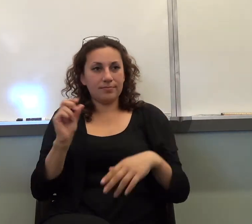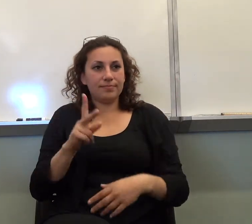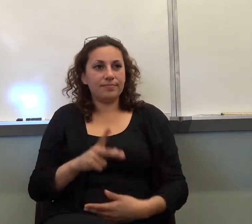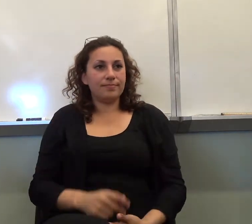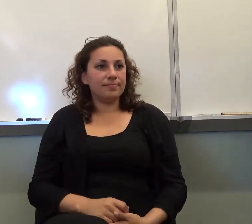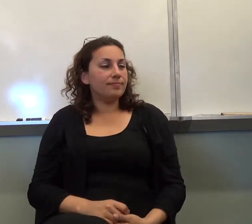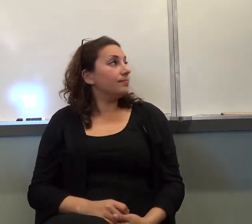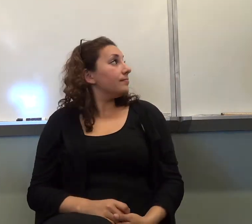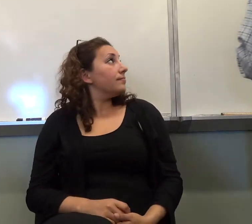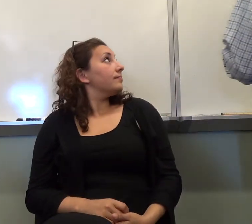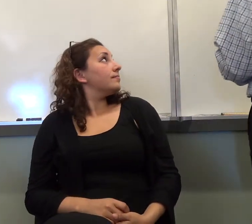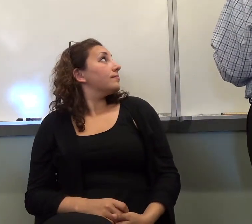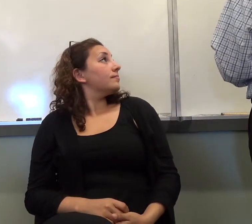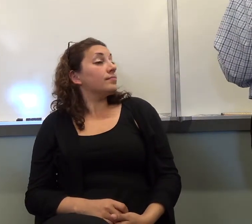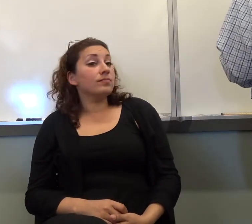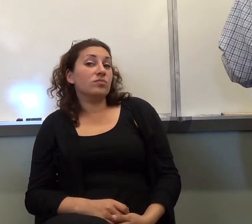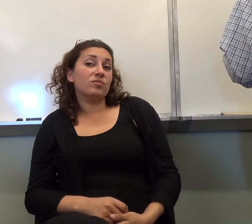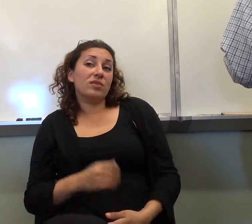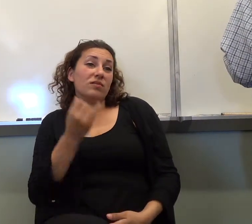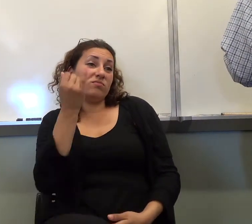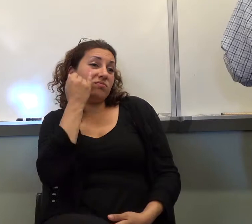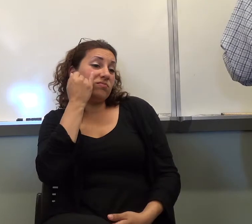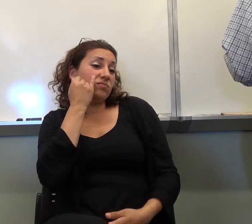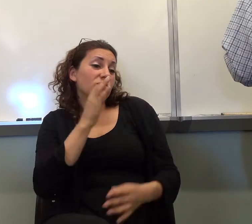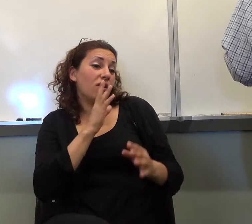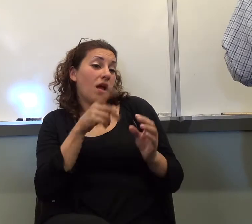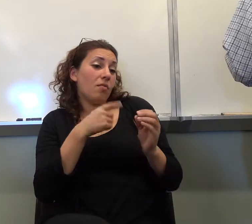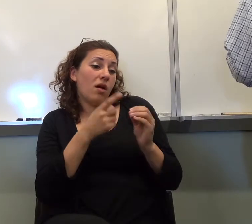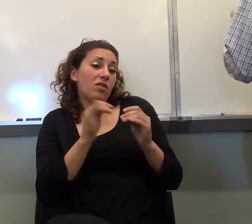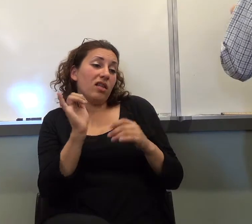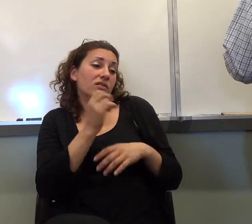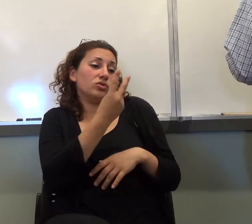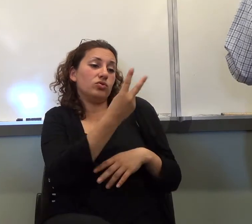In other words, if we're talking about something like 2 times 7,